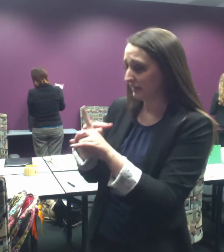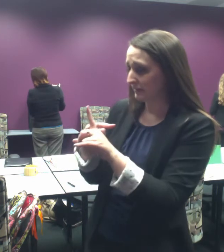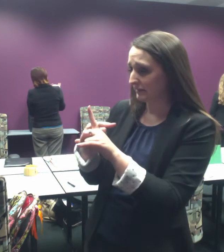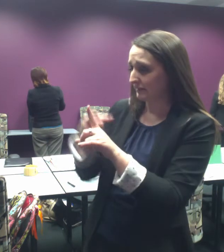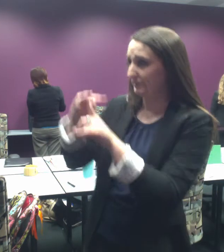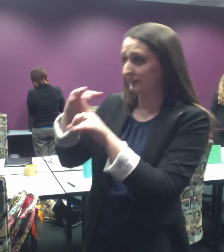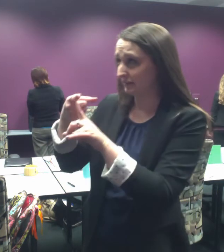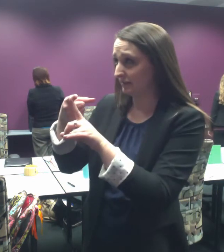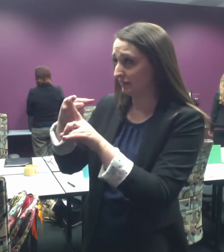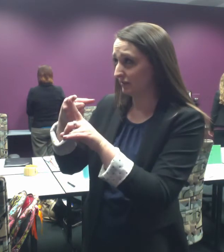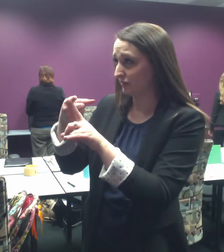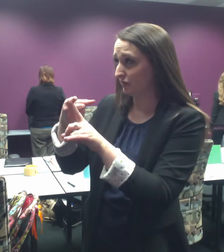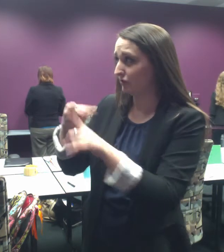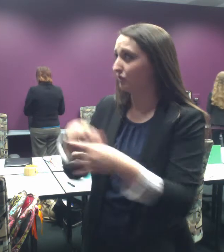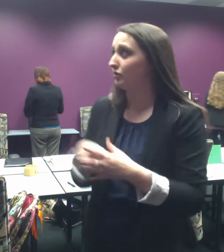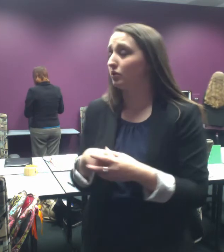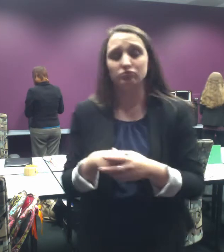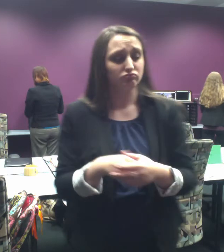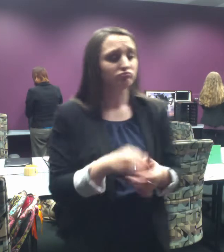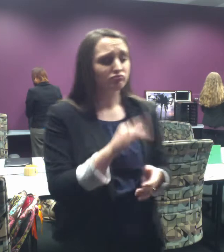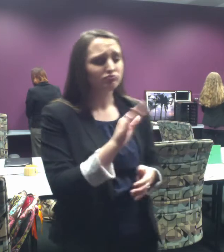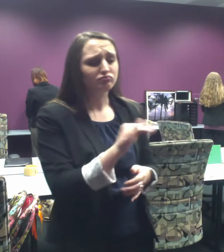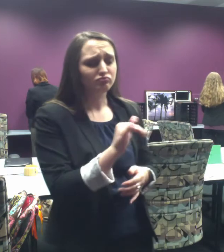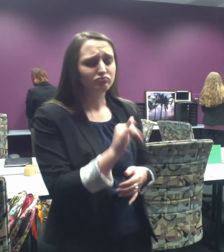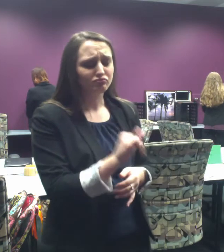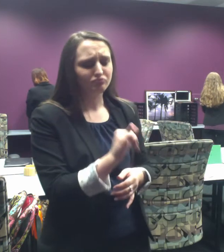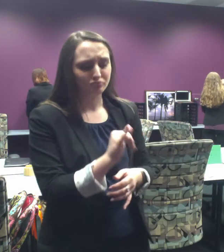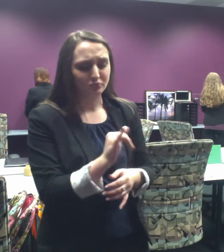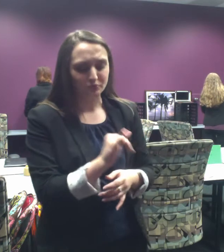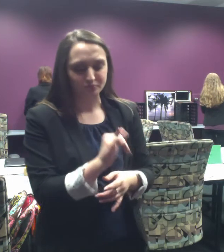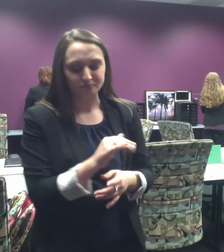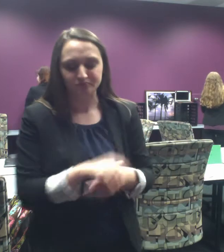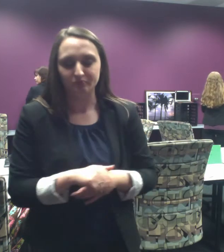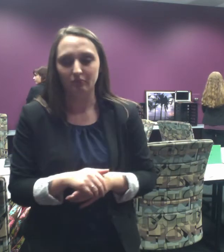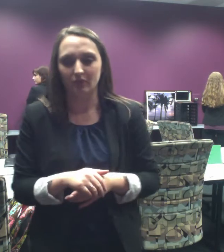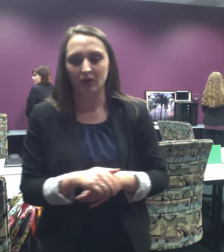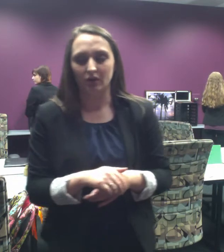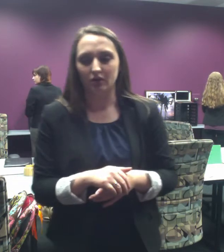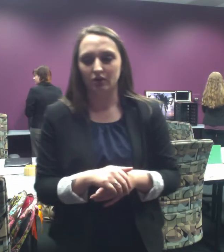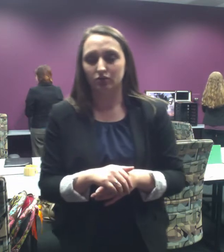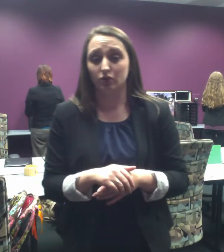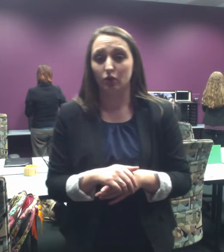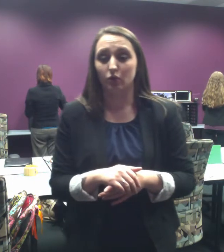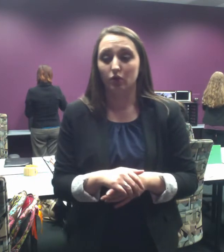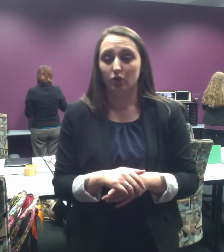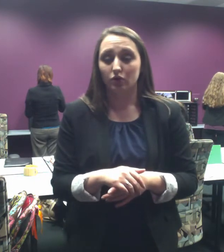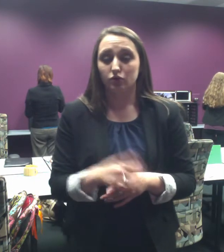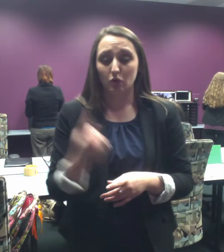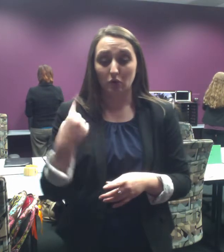got pretty close. What do we know about two things? First of all, this Pepsi, is it warm or cold? It's cold.